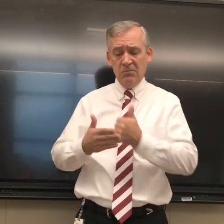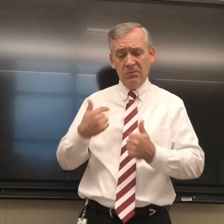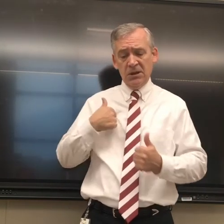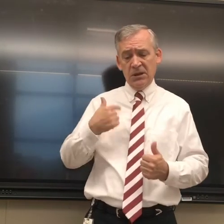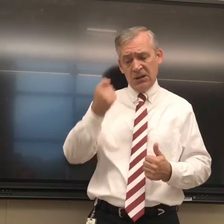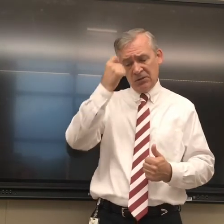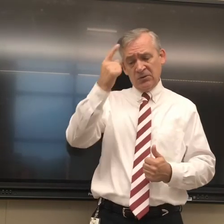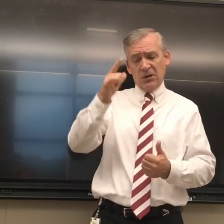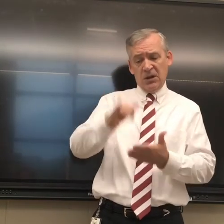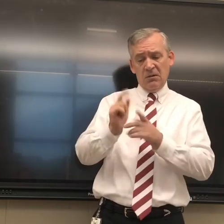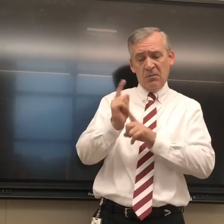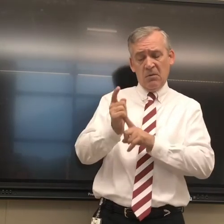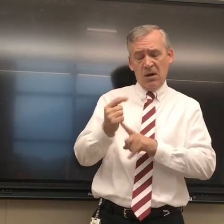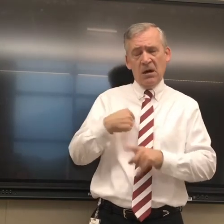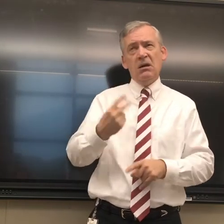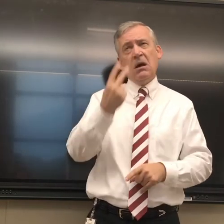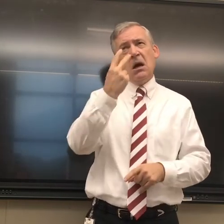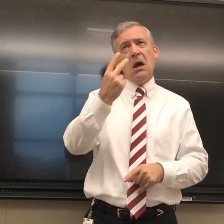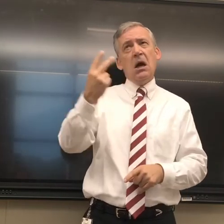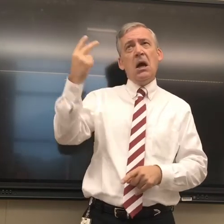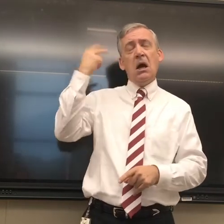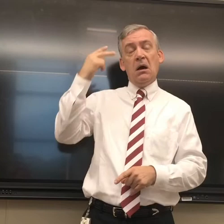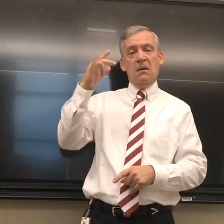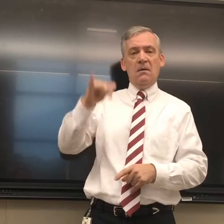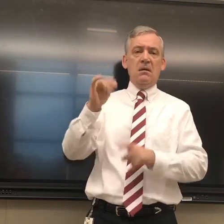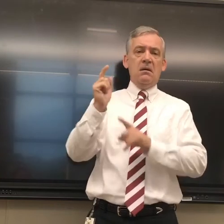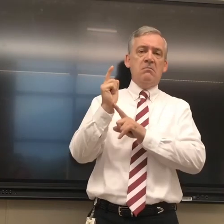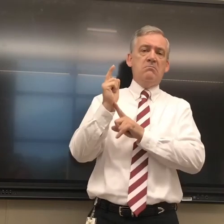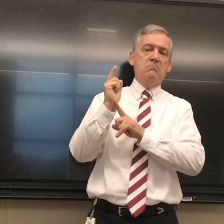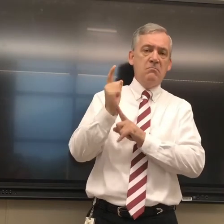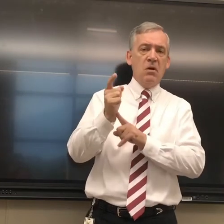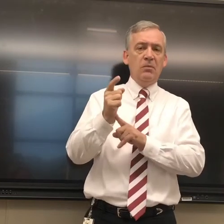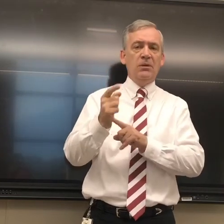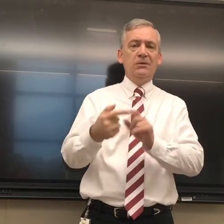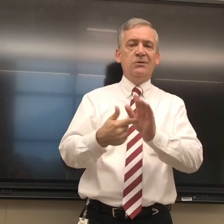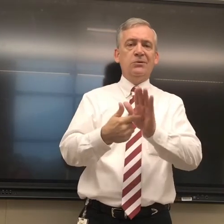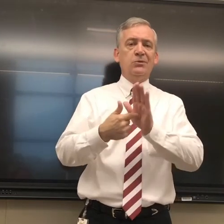it, I know that that moment marked the end of innocence.